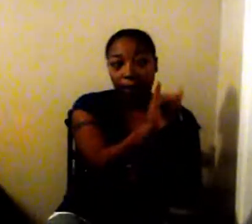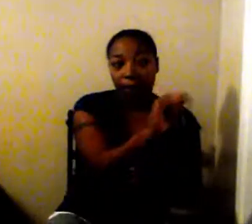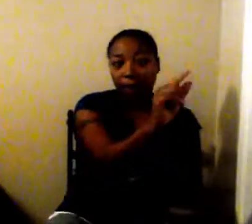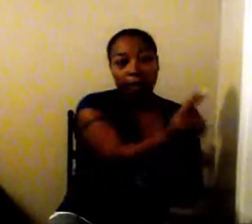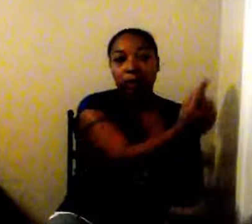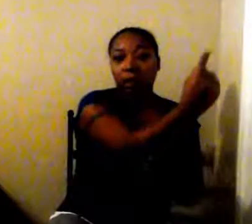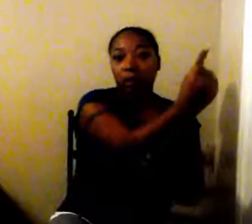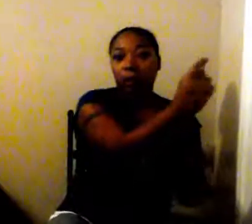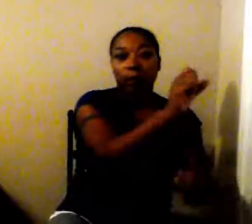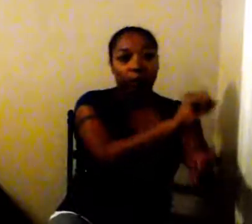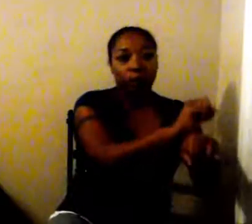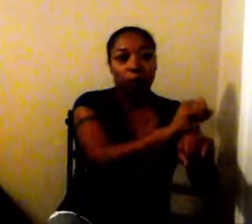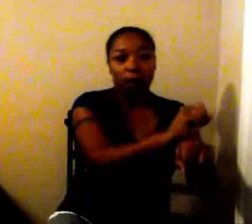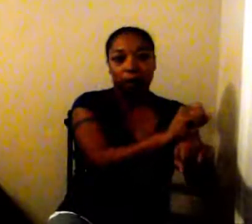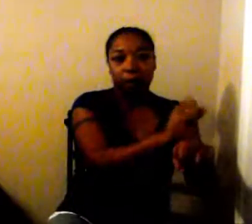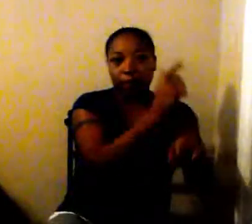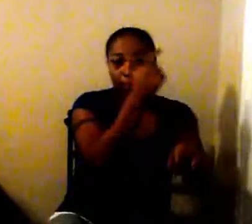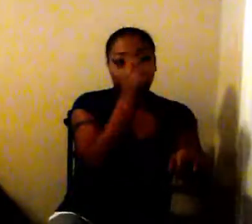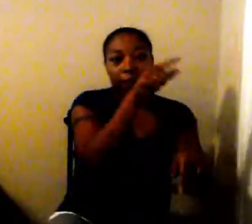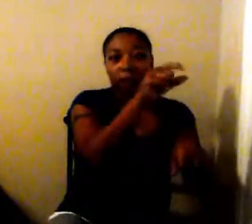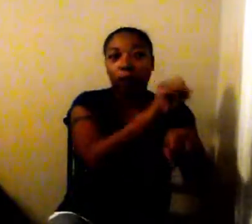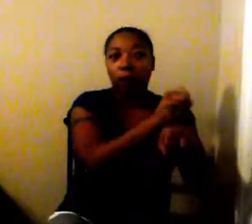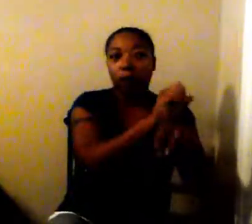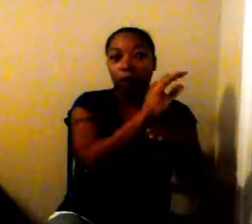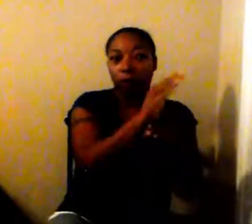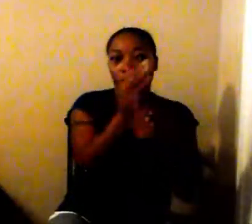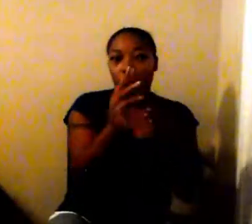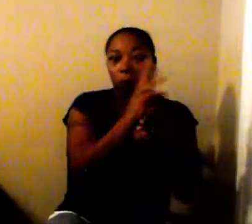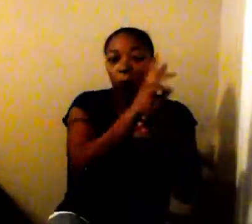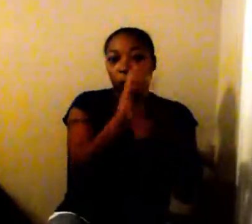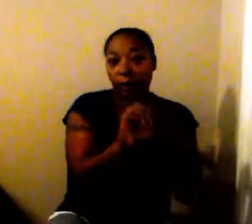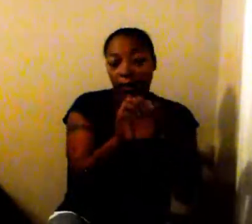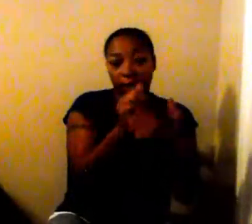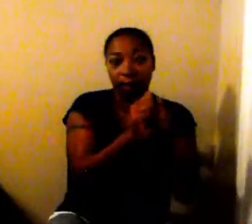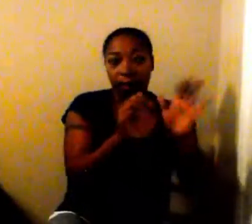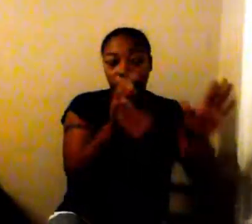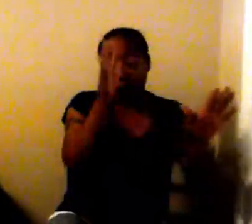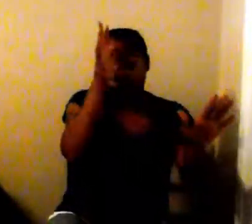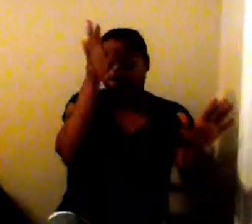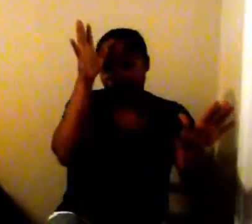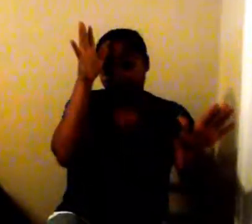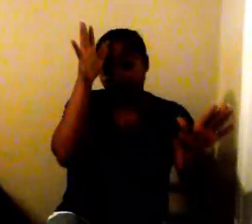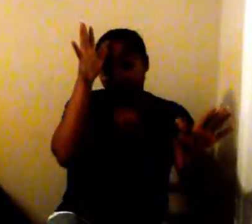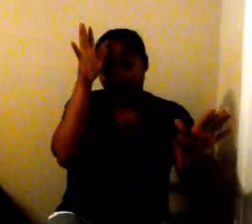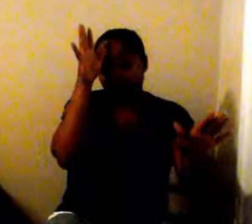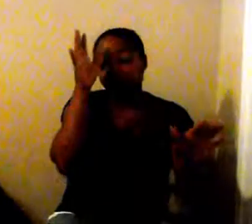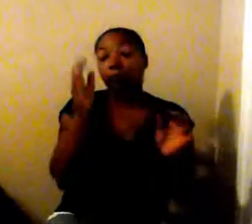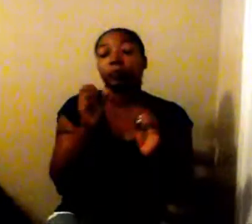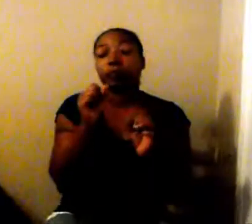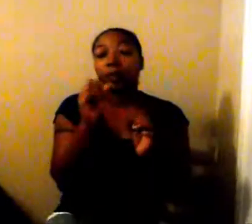Larry, he's the only one that's worked because he works on the weekends with his dad.